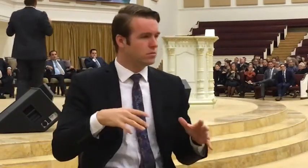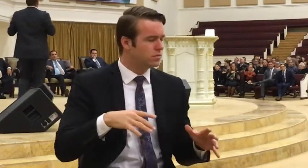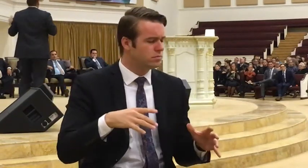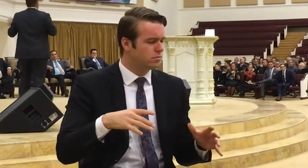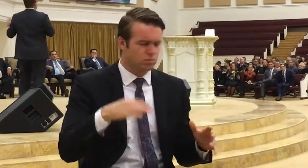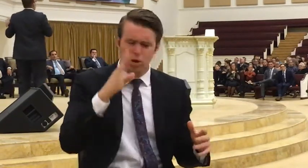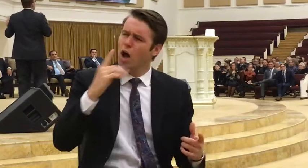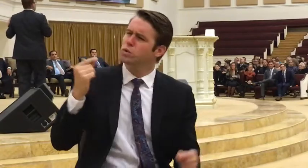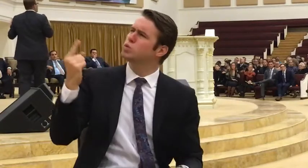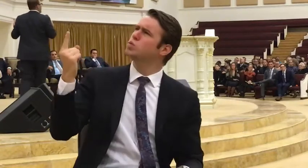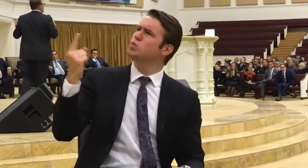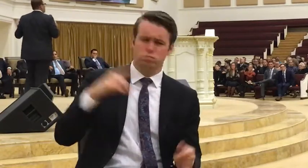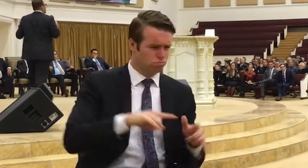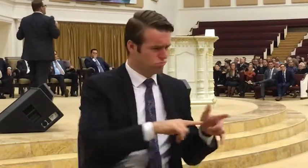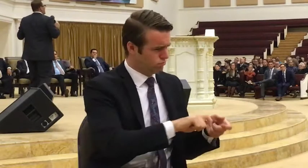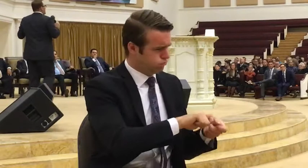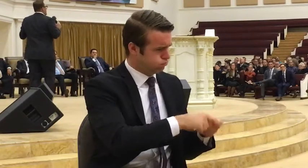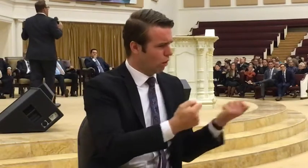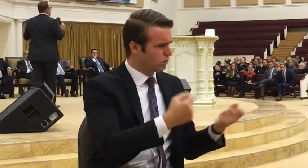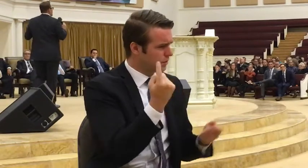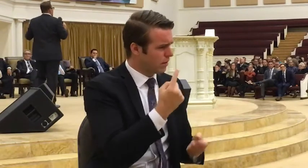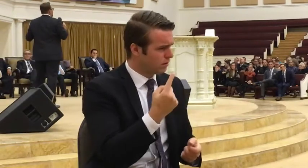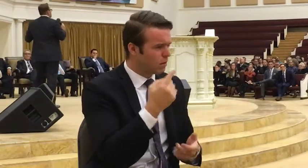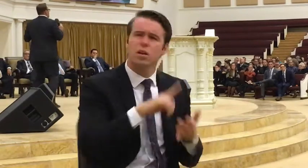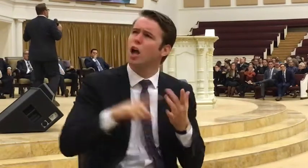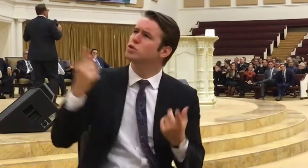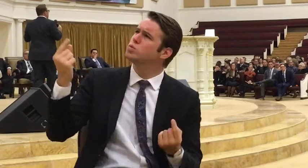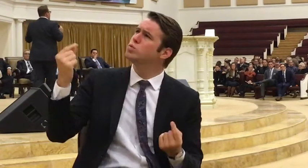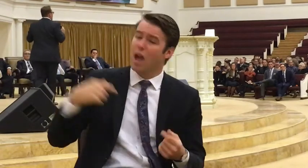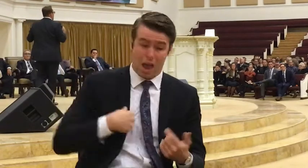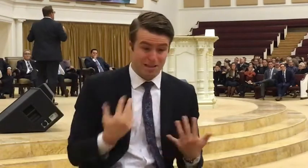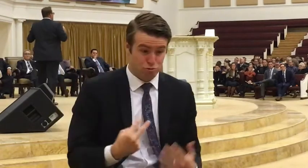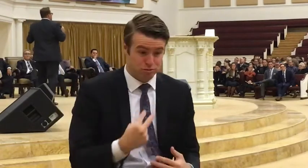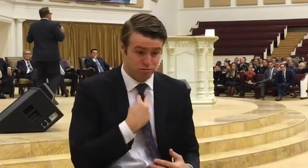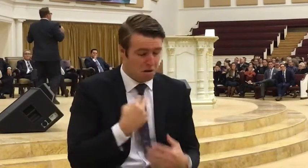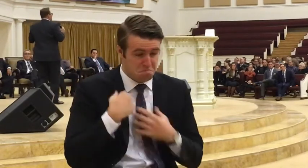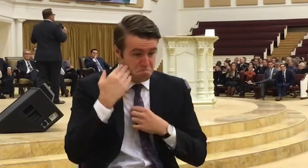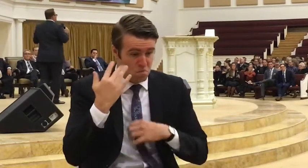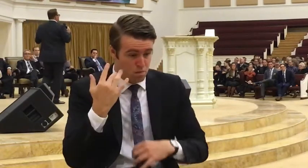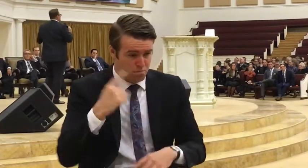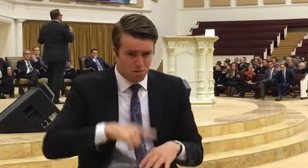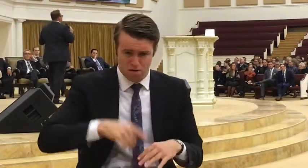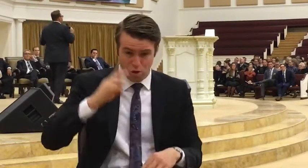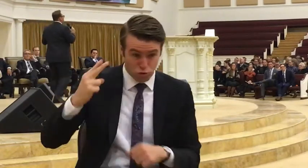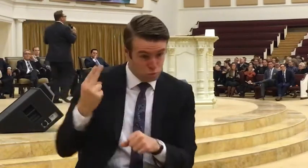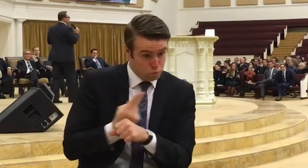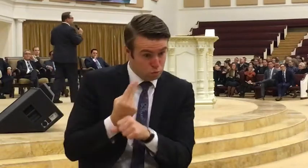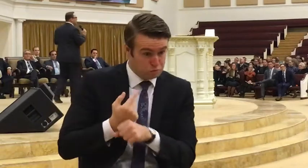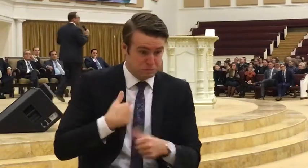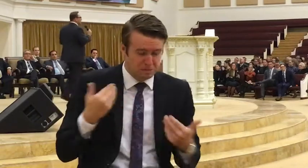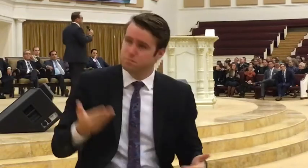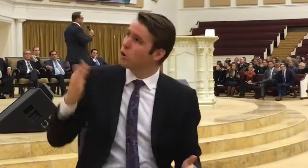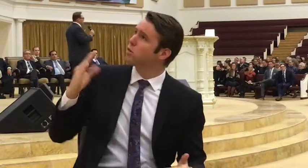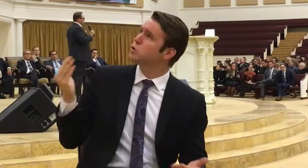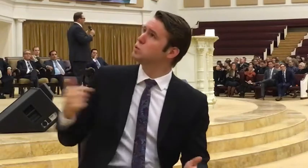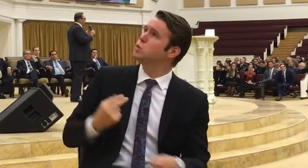Good. What are you doing right now? All right. God, I don't know why I'm stuck here right now, but God, if you can use anything, use me.